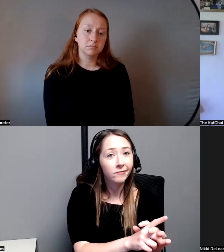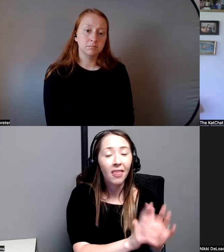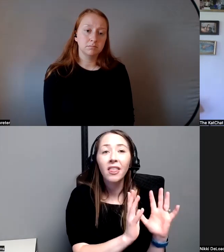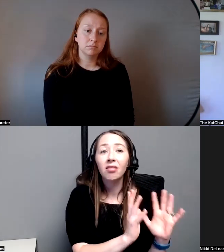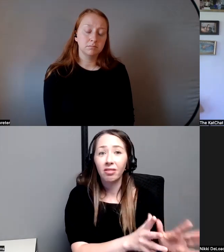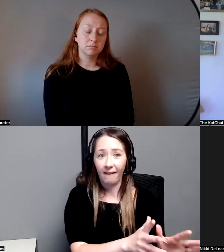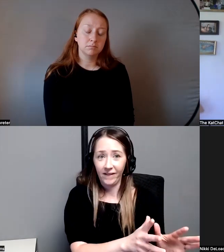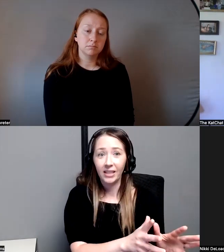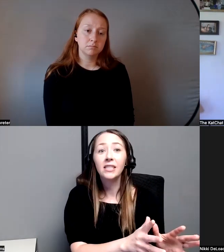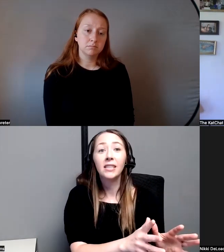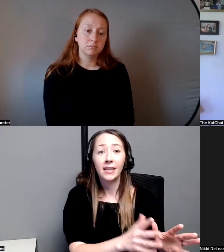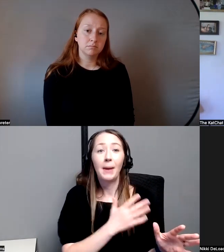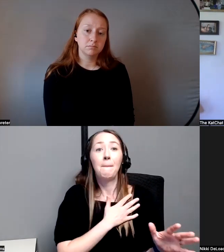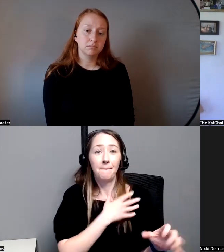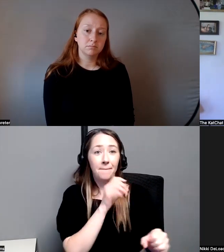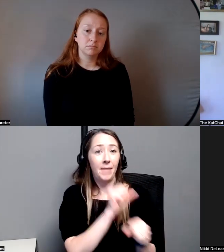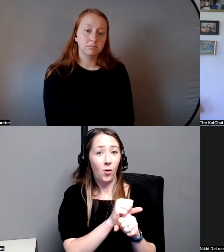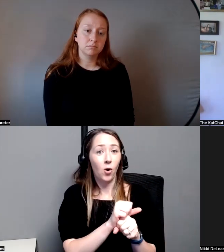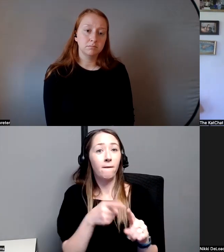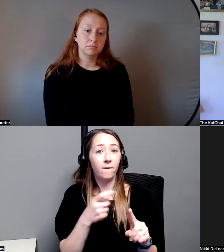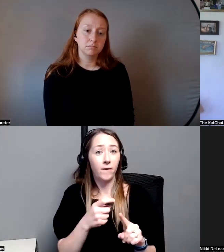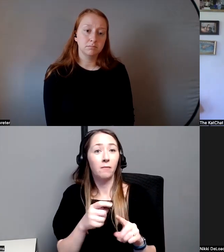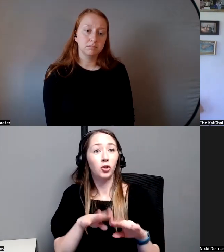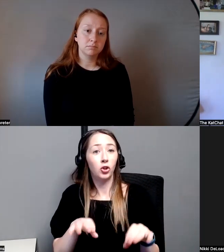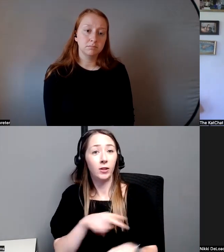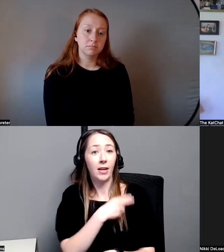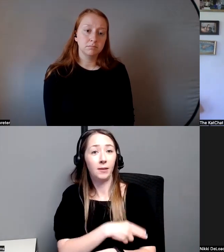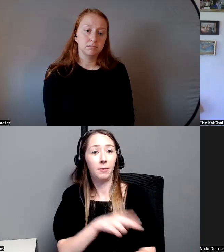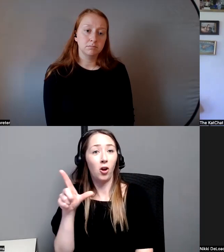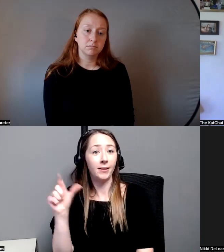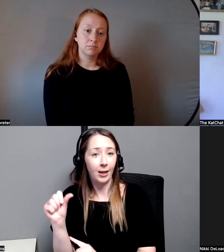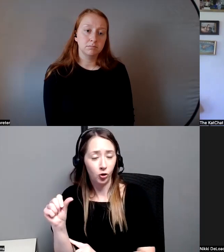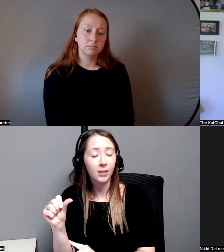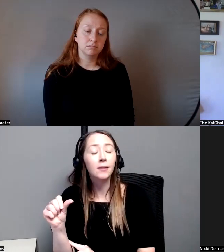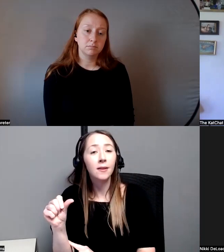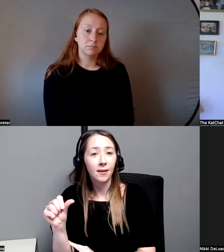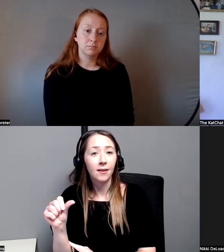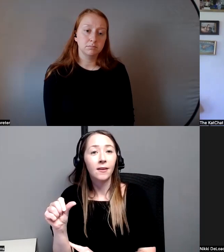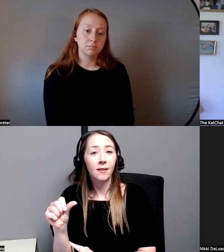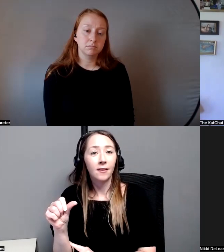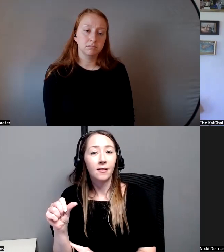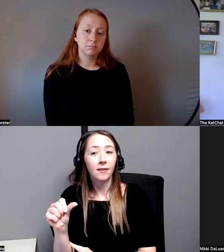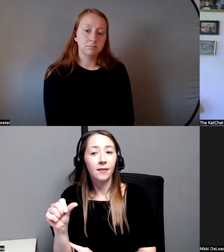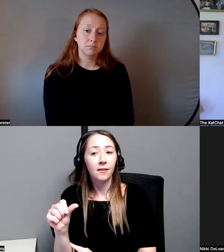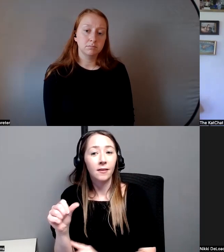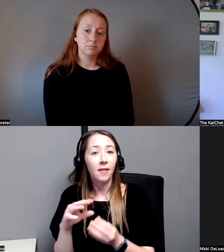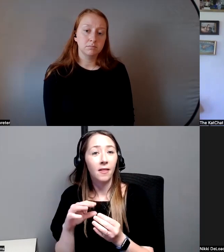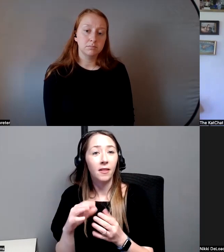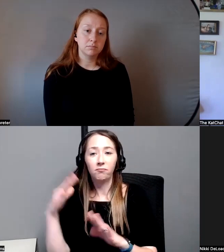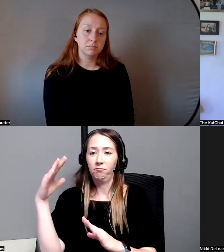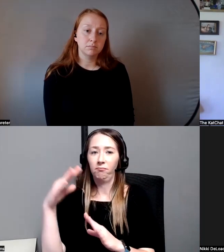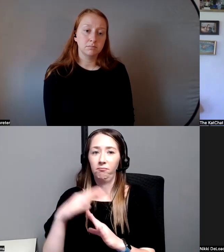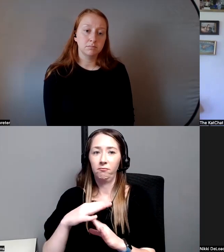I know from my work at Children's Hospital Los Angeles, and, the number one thing that